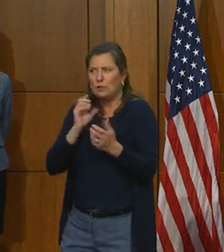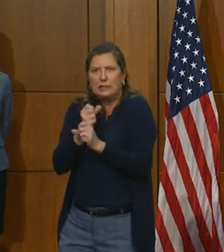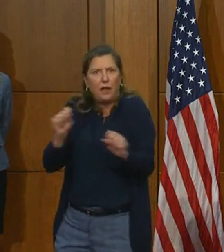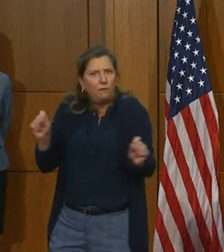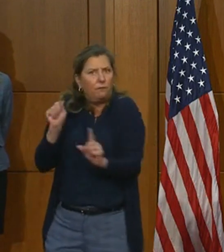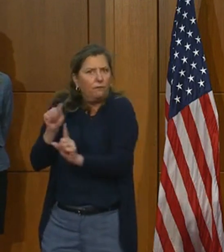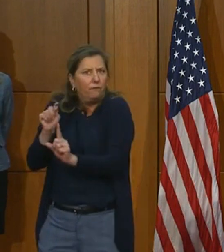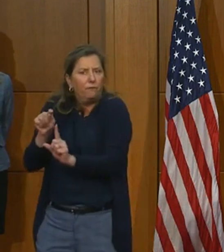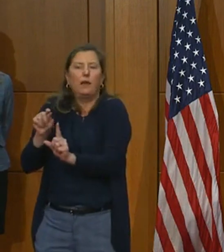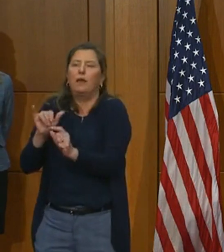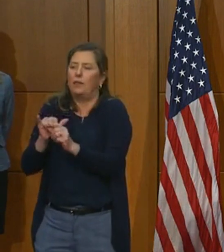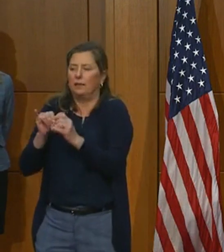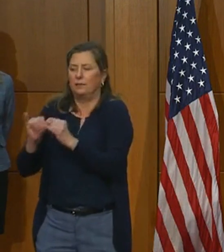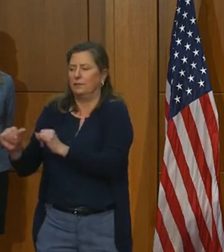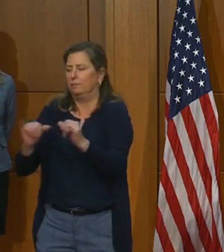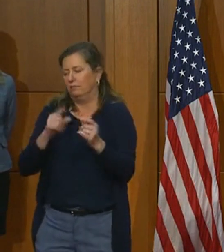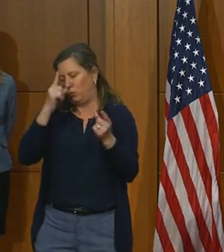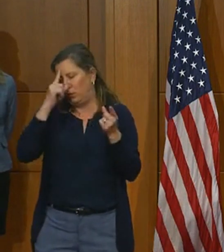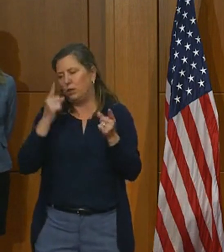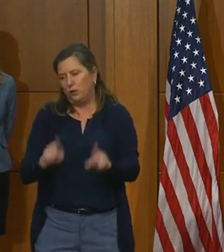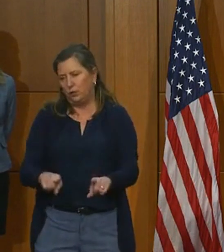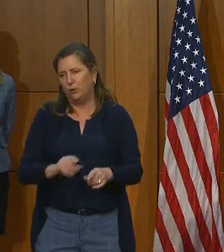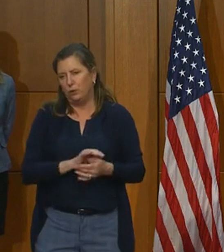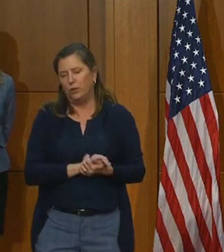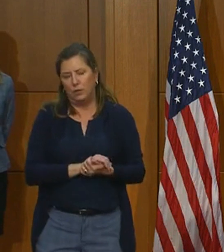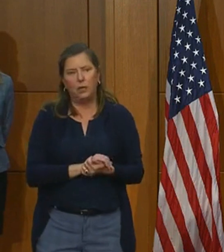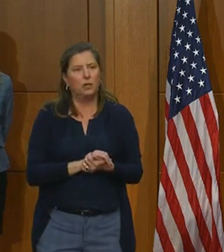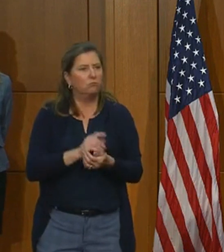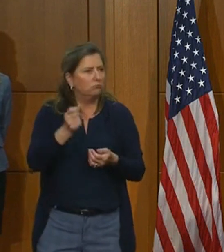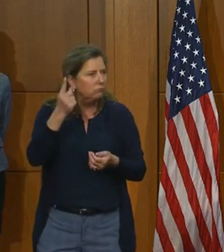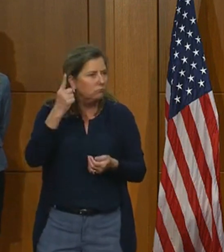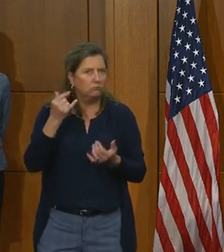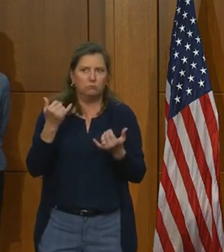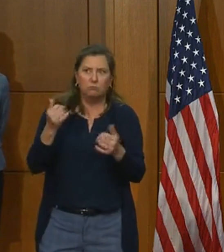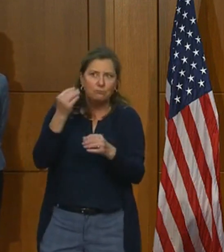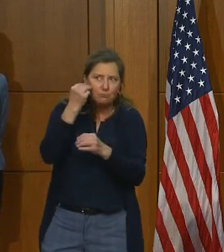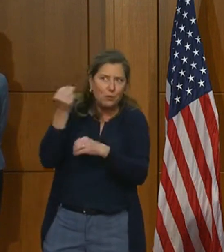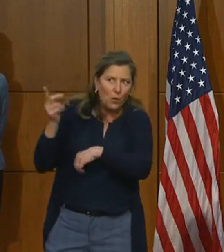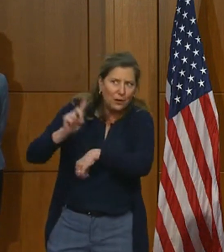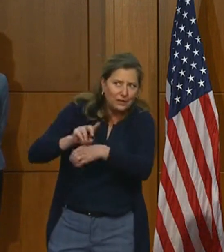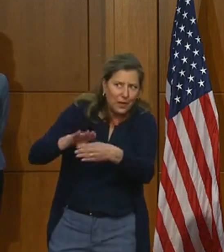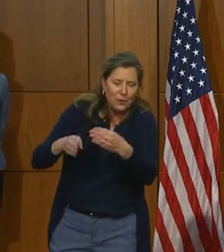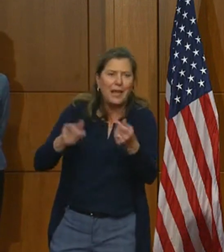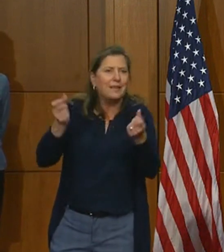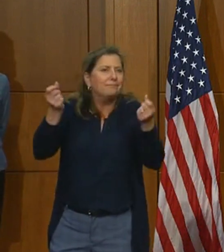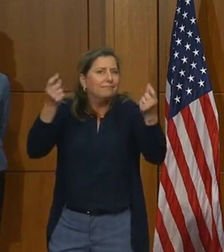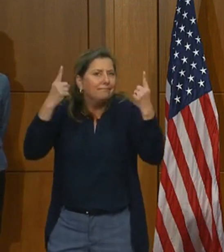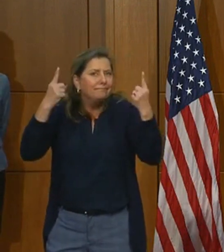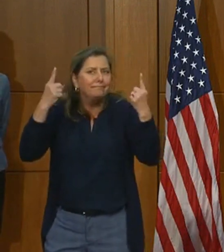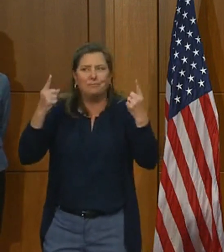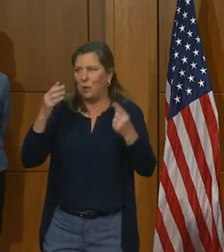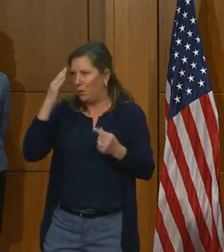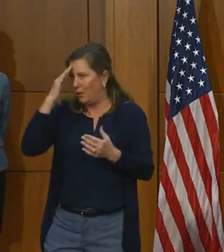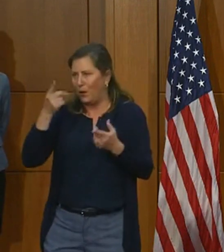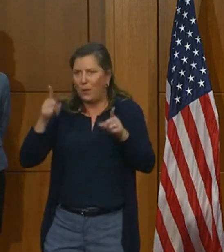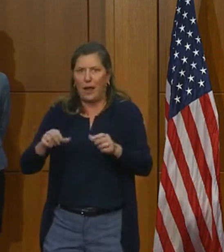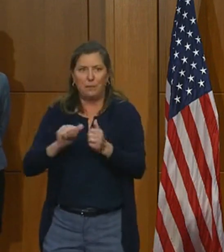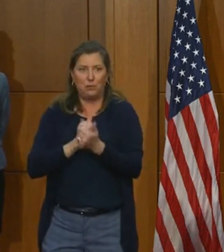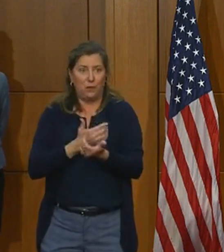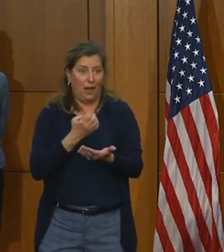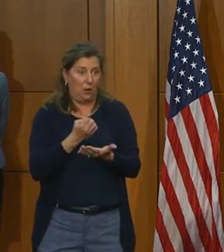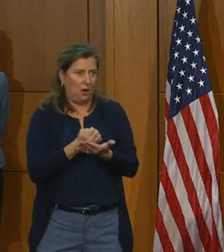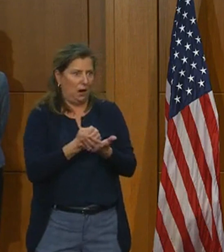And that's what all of us agree on. We understand it's Memorial Weekend. We understand what's going on with our